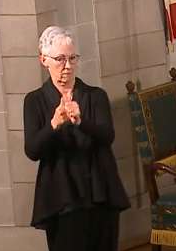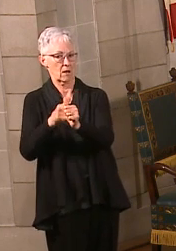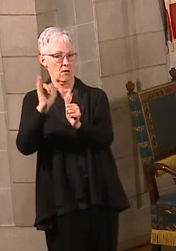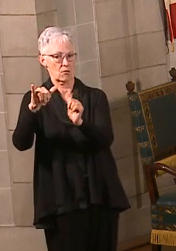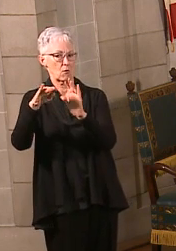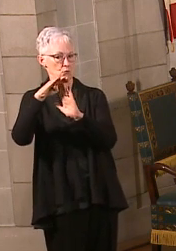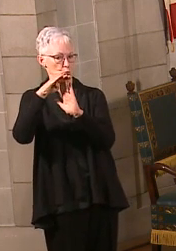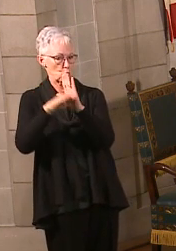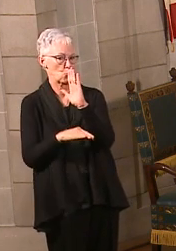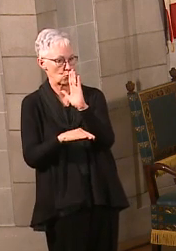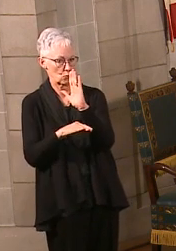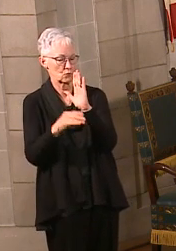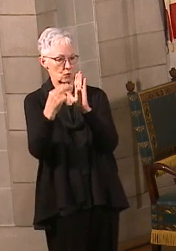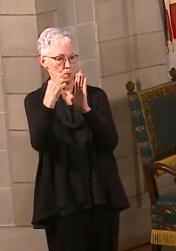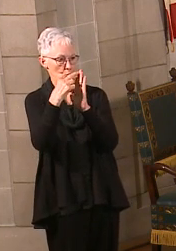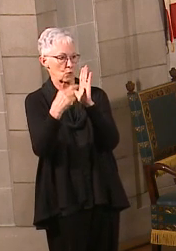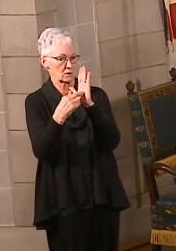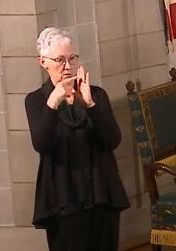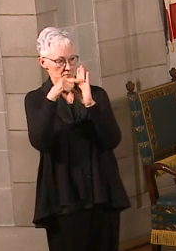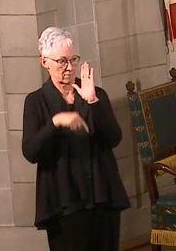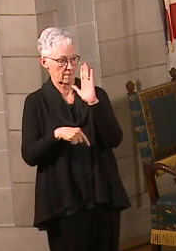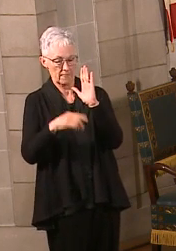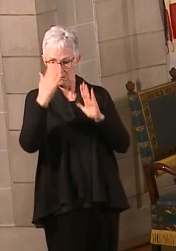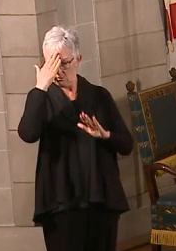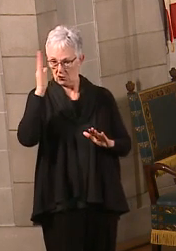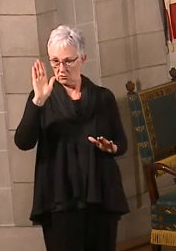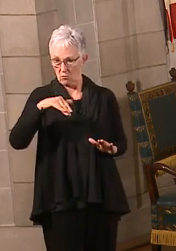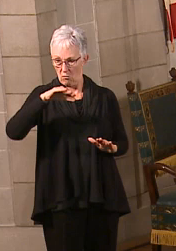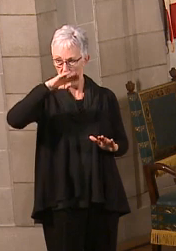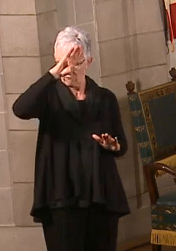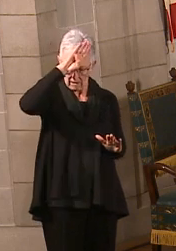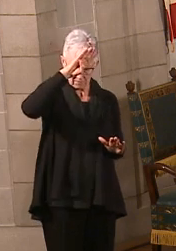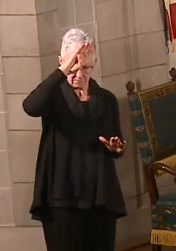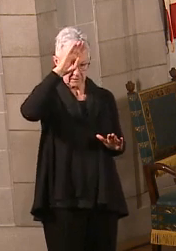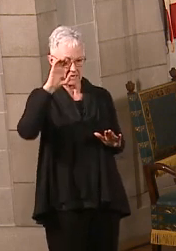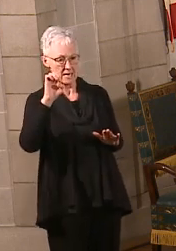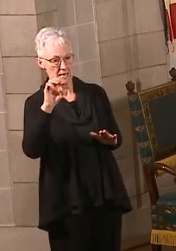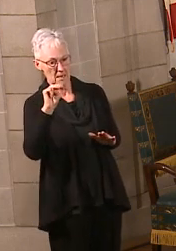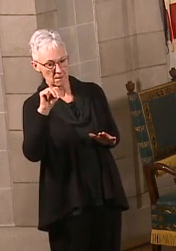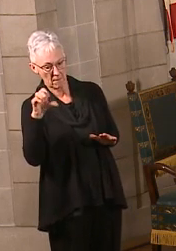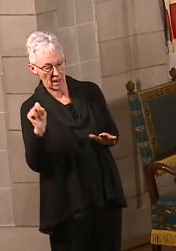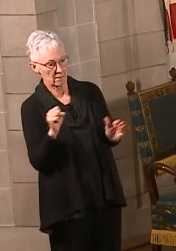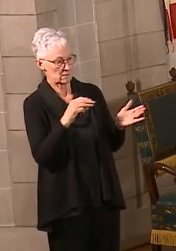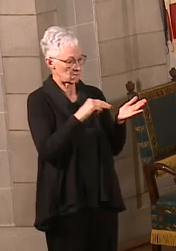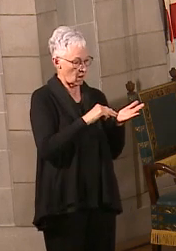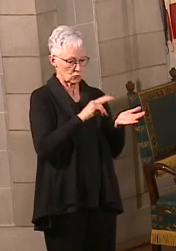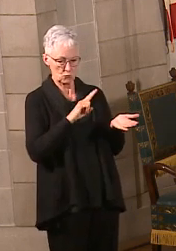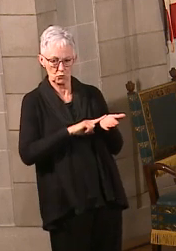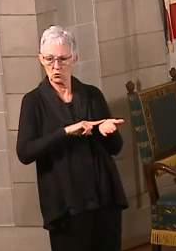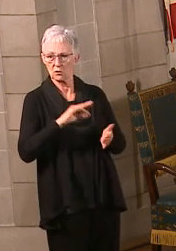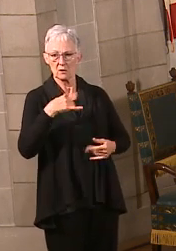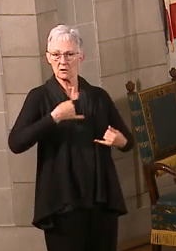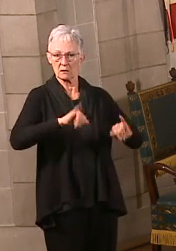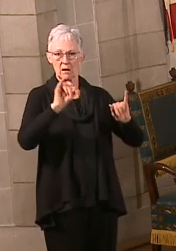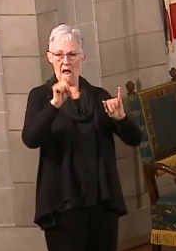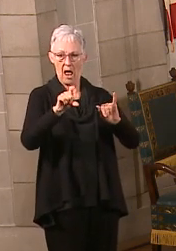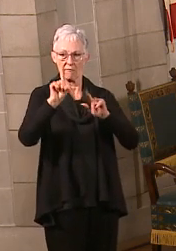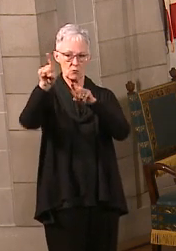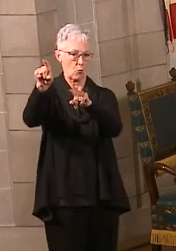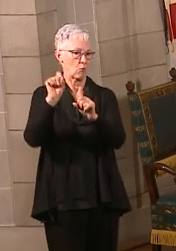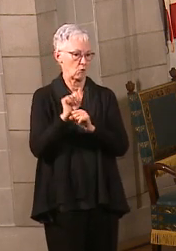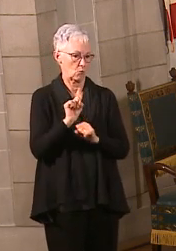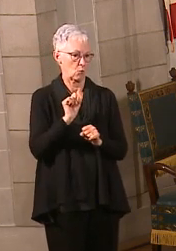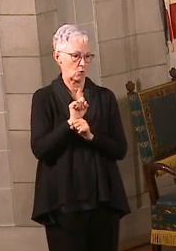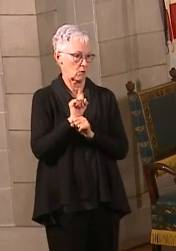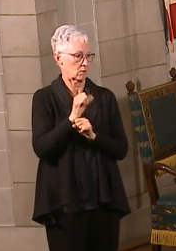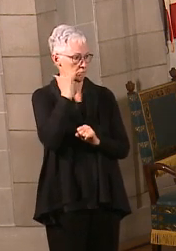day, and they still have to report to work. But one of the most heroic actions all of you can take is to stay home and keep